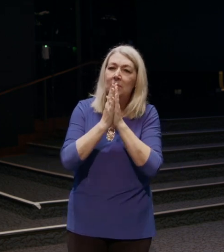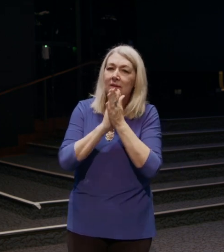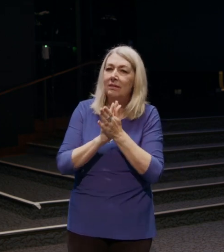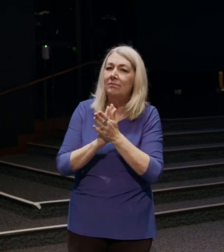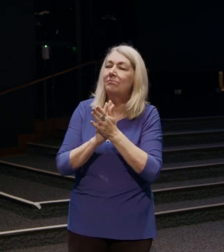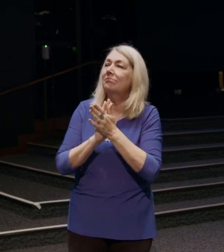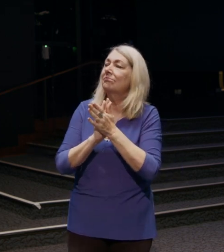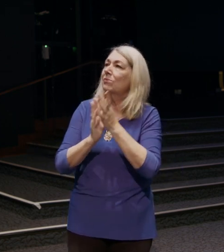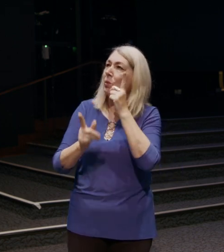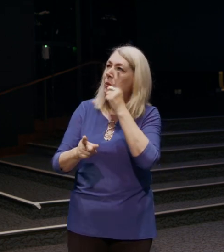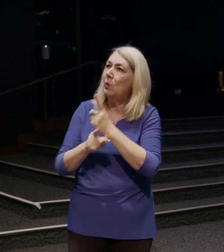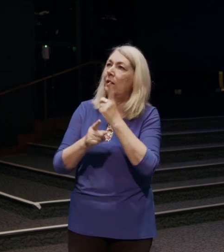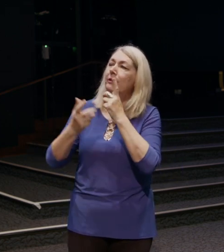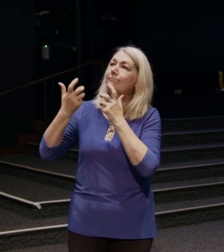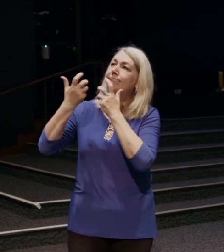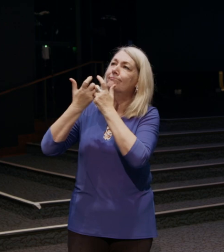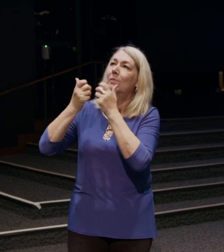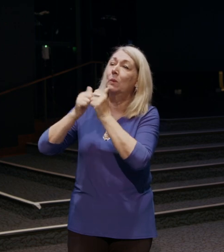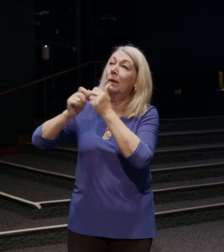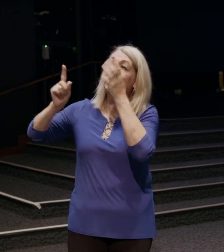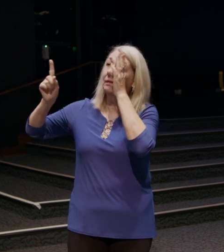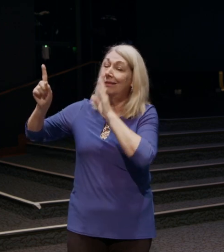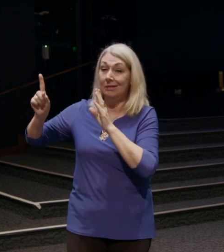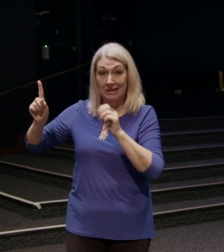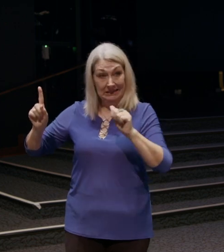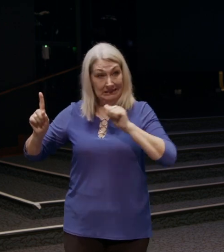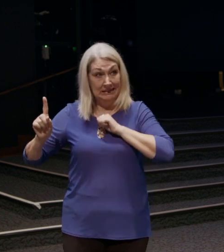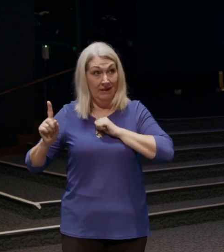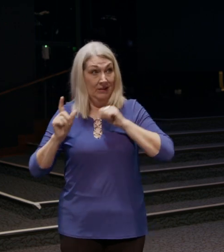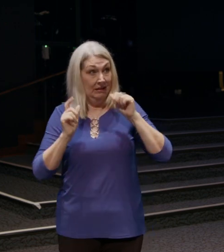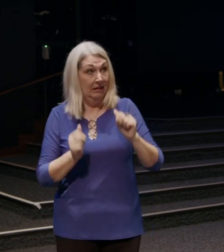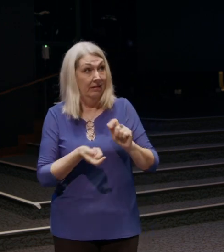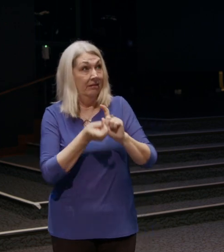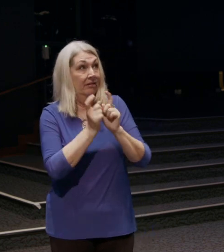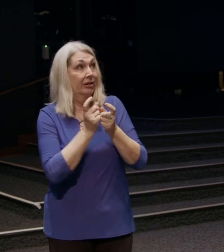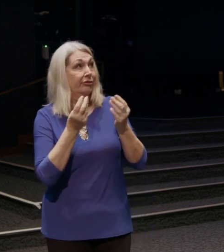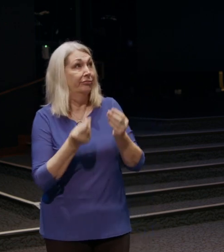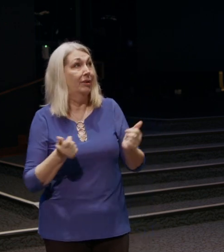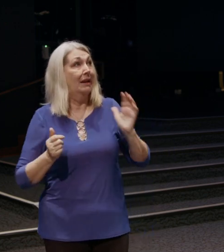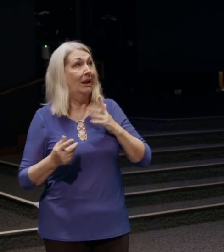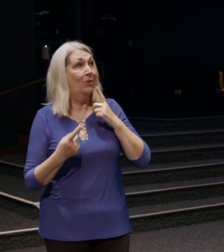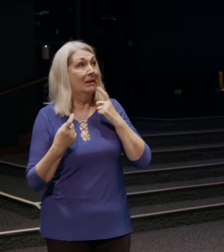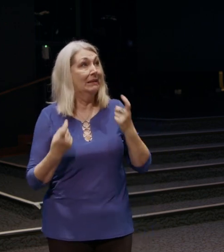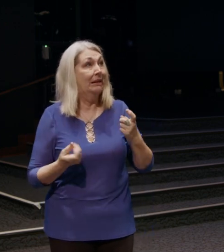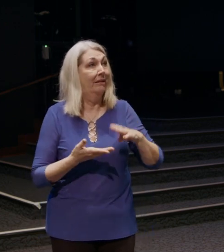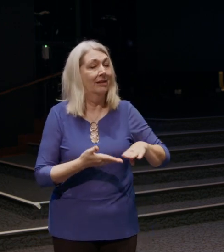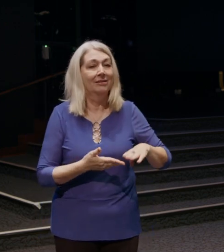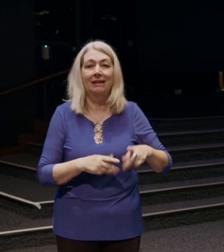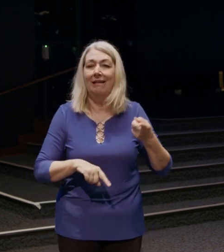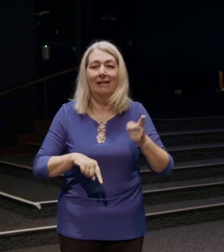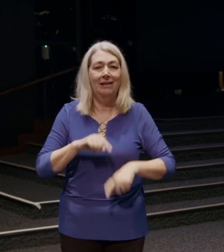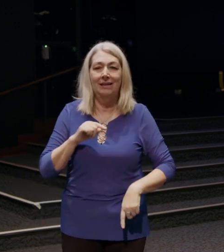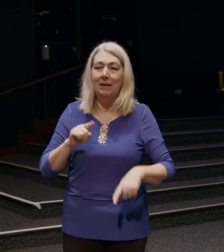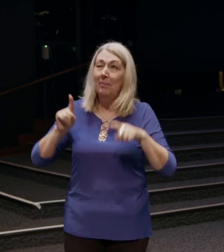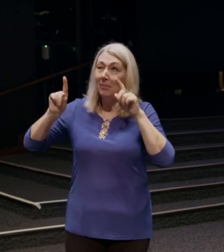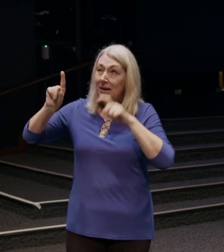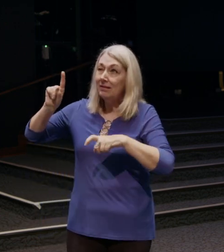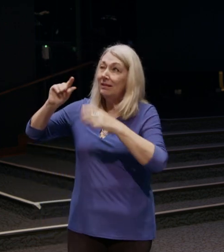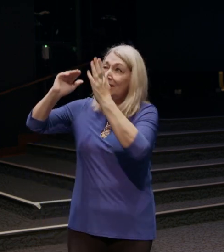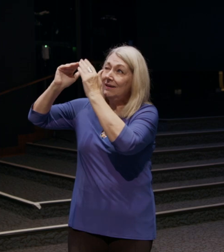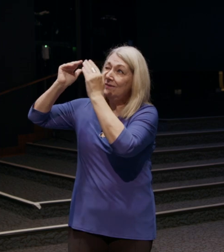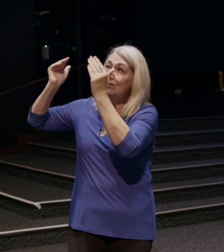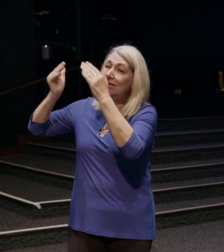It can't come from us, right? I mean, it has to come from heaven. In fact, that's